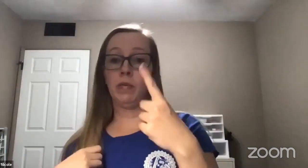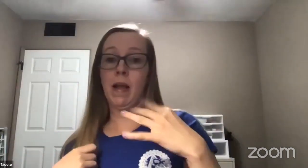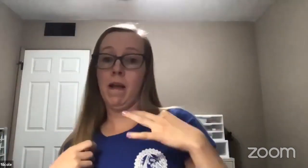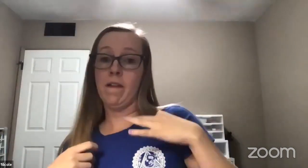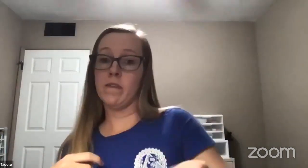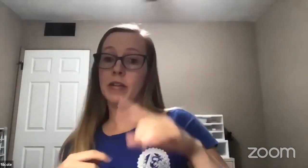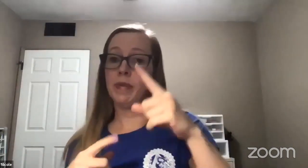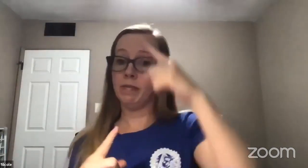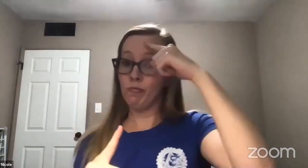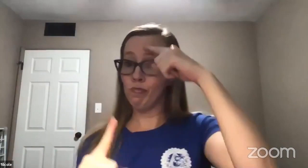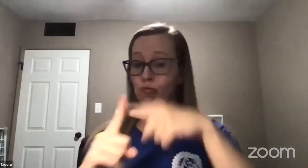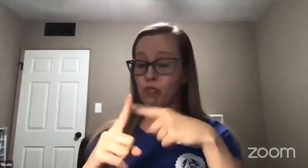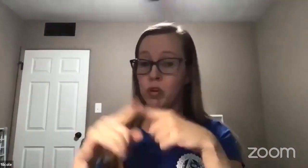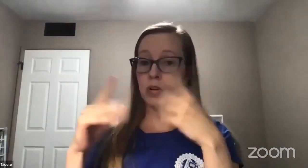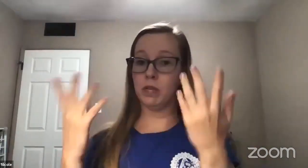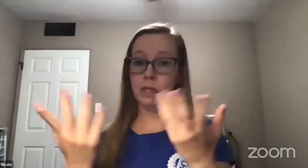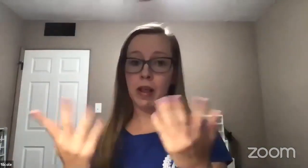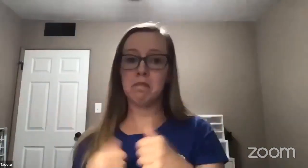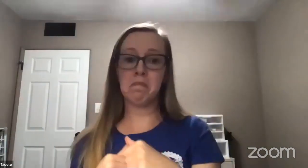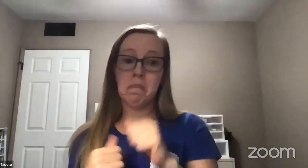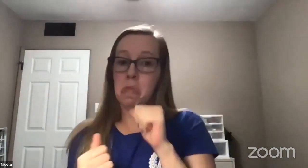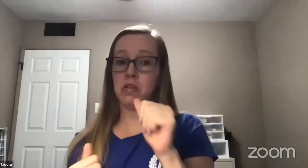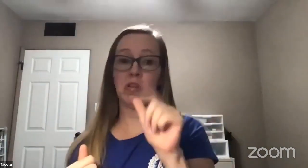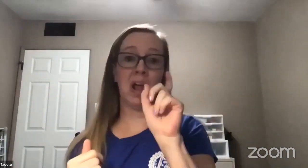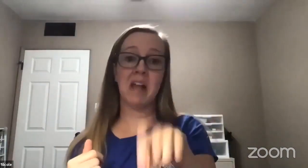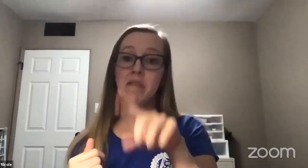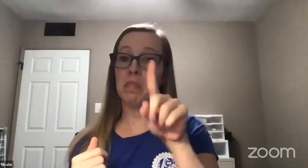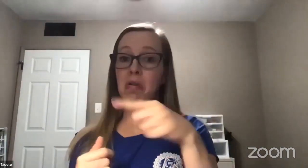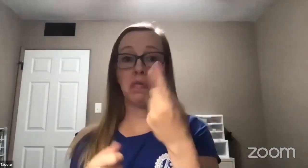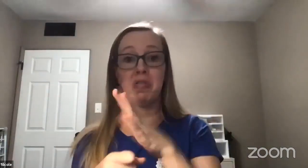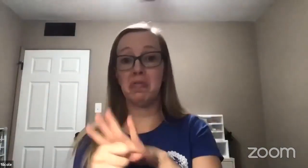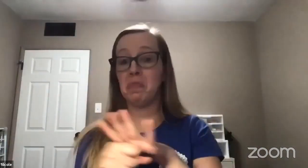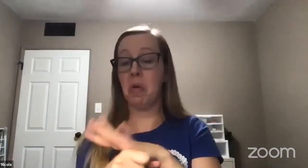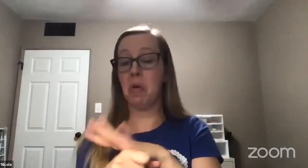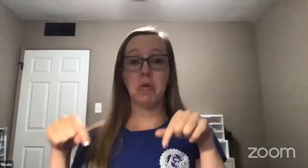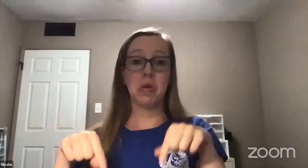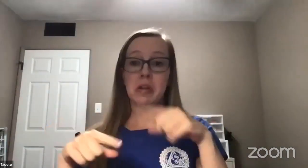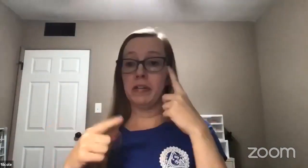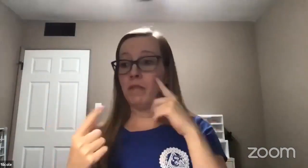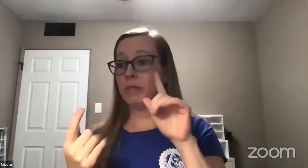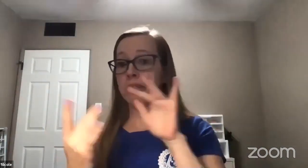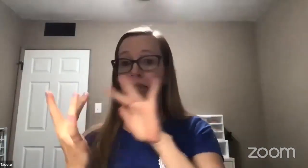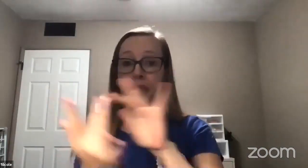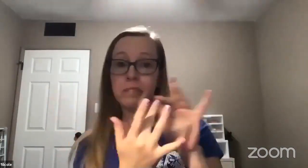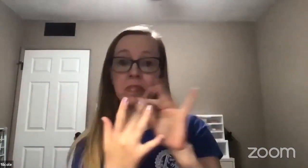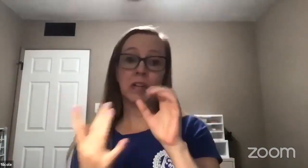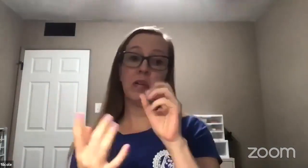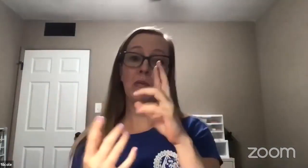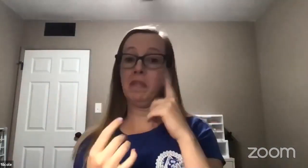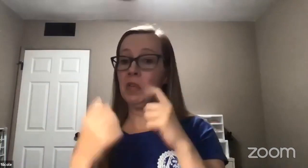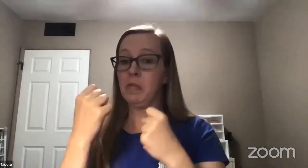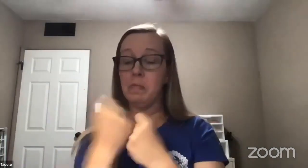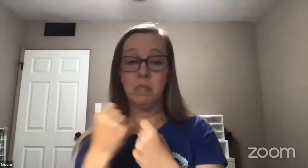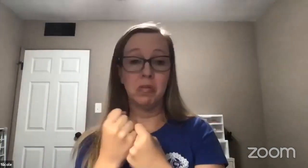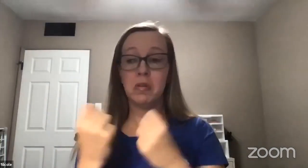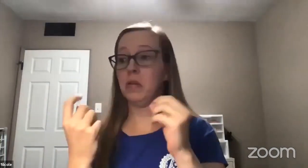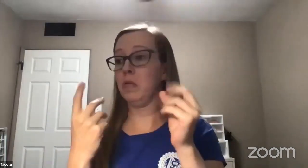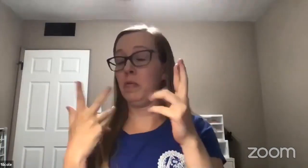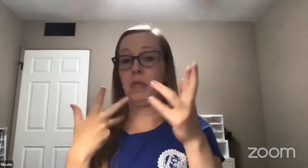be tough, but I do think there is something we need to consider in terms of our connection.